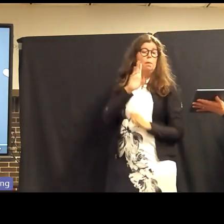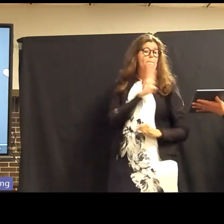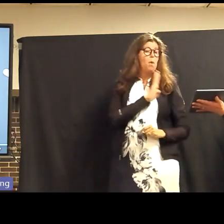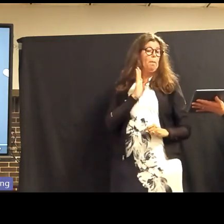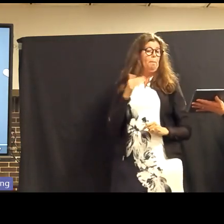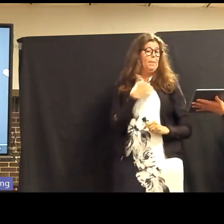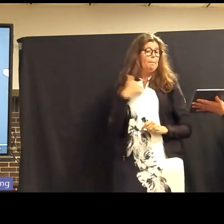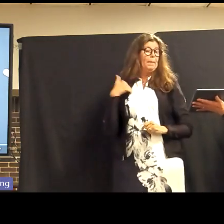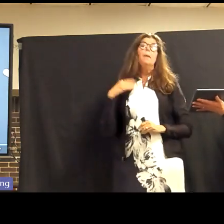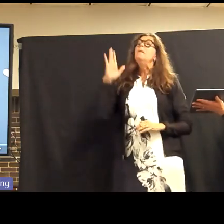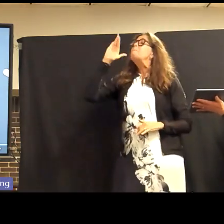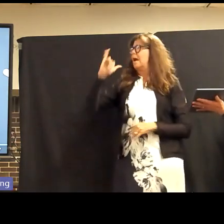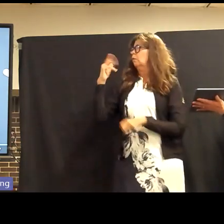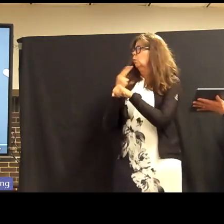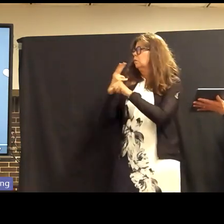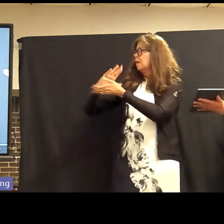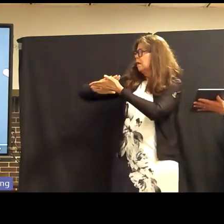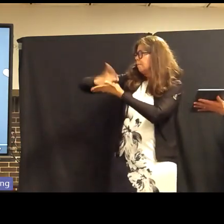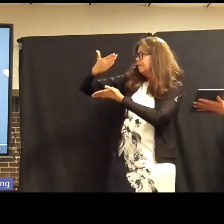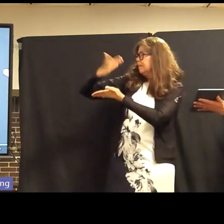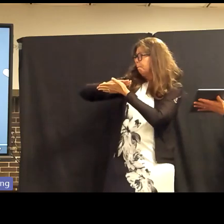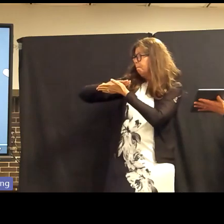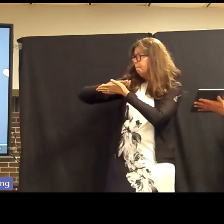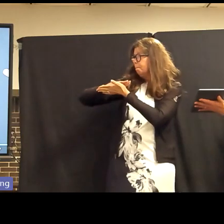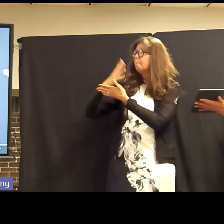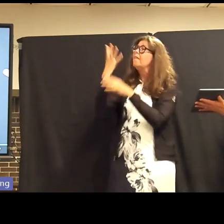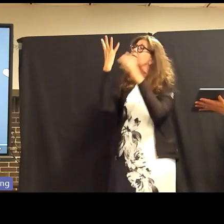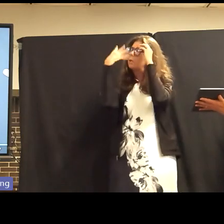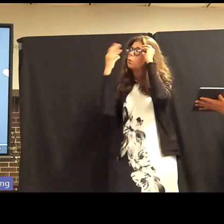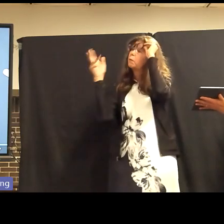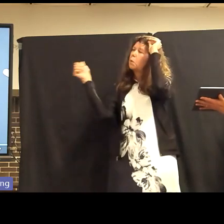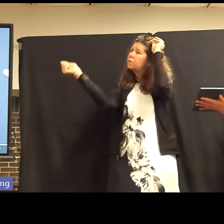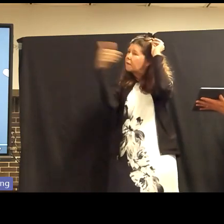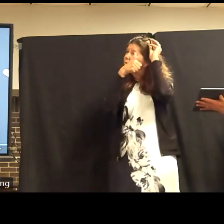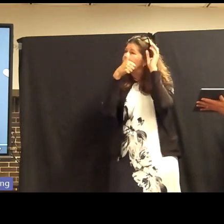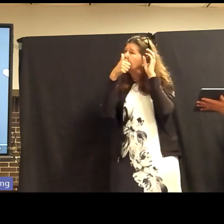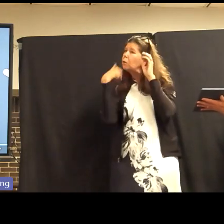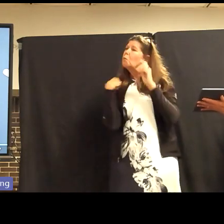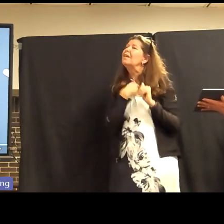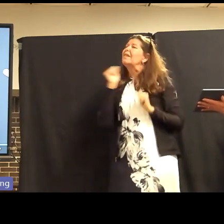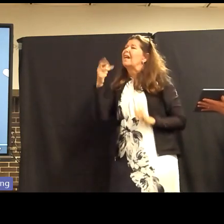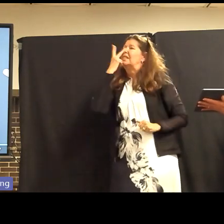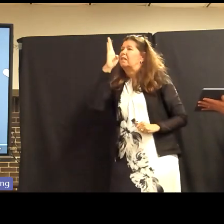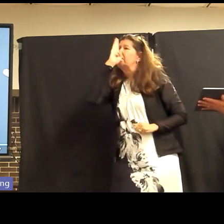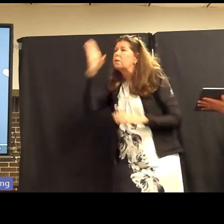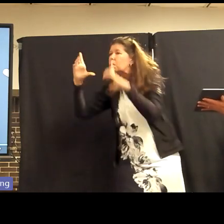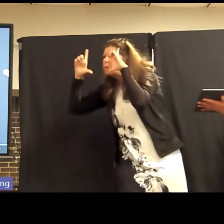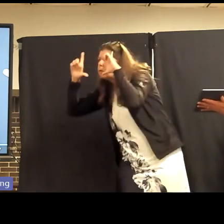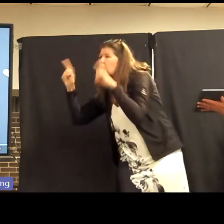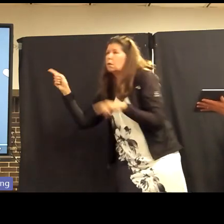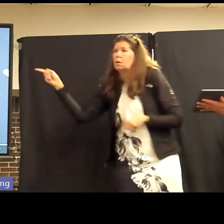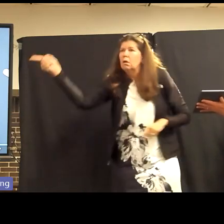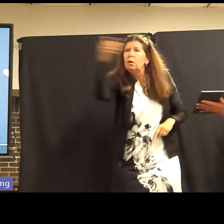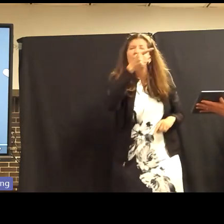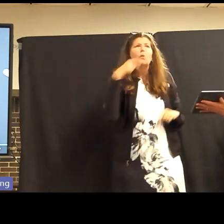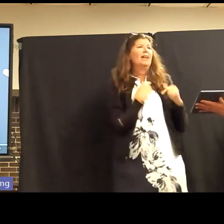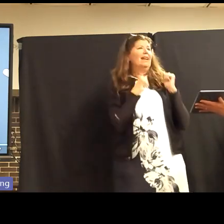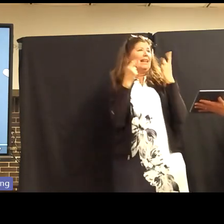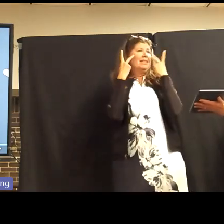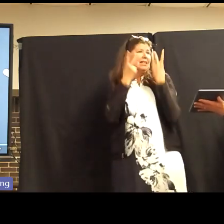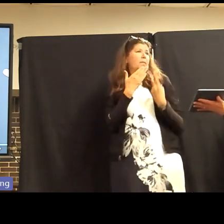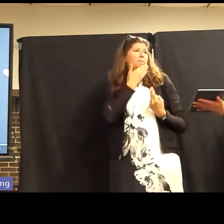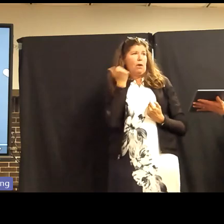I'd like to see more visual access for our board members by using laptops so that all can have videos, so we